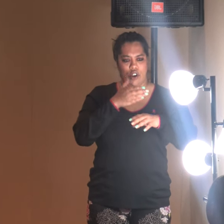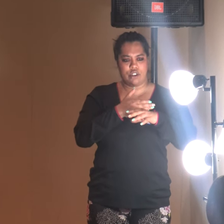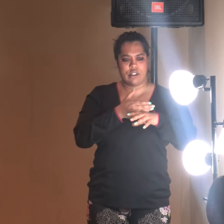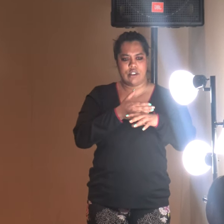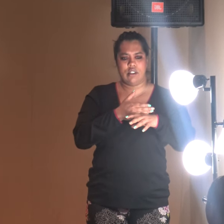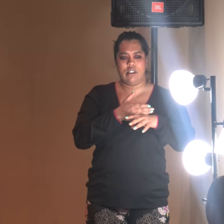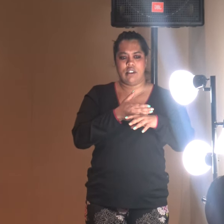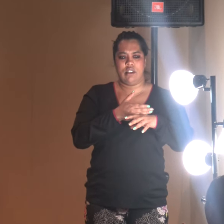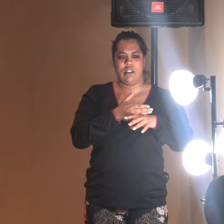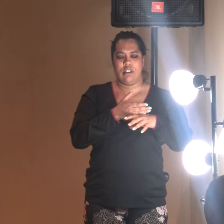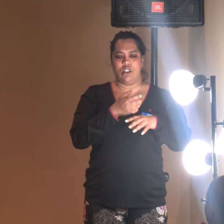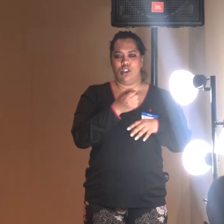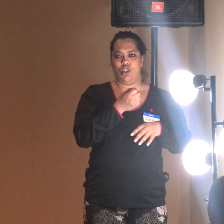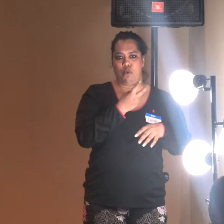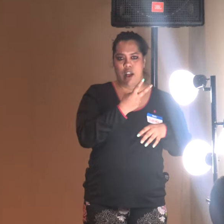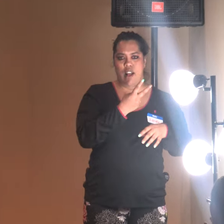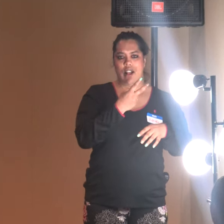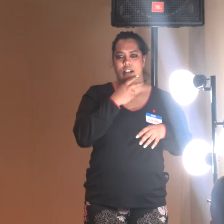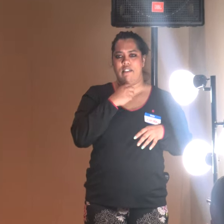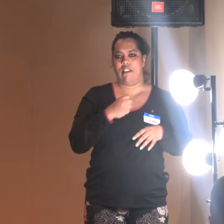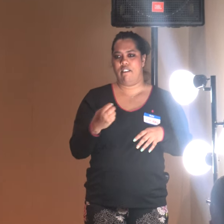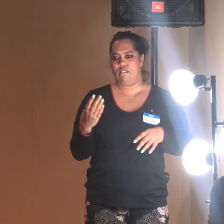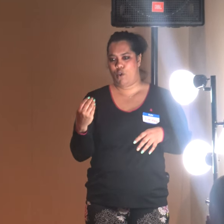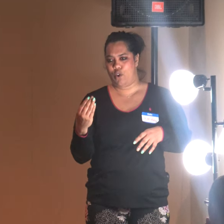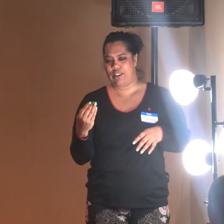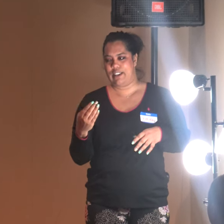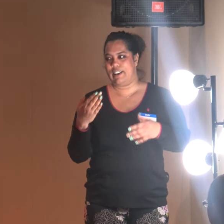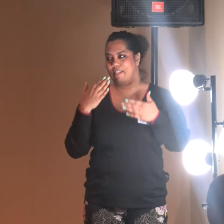I welcome Dianne.